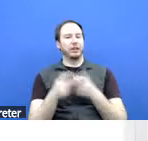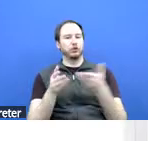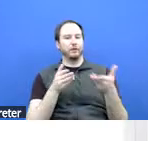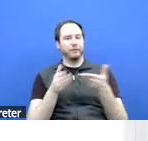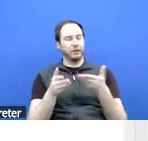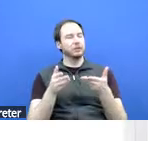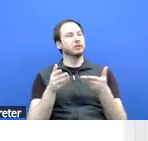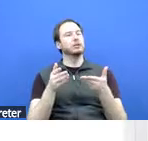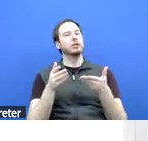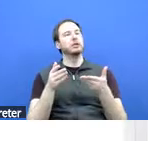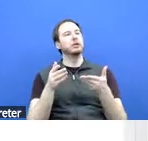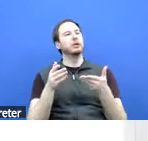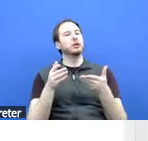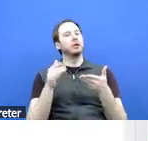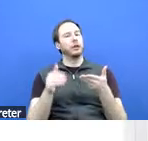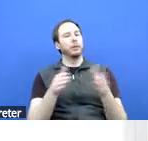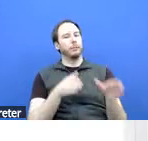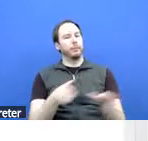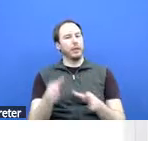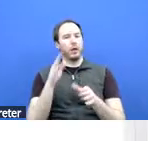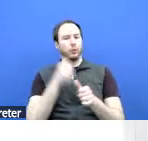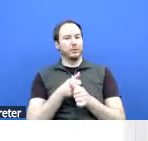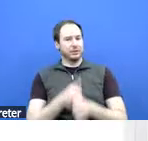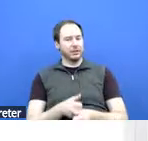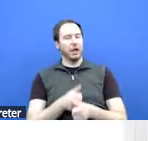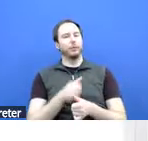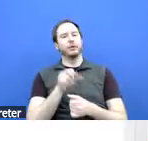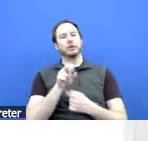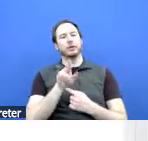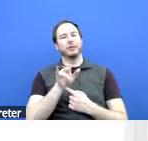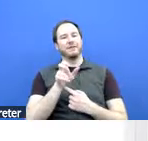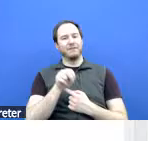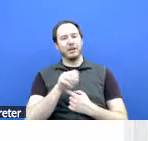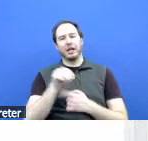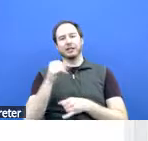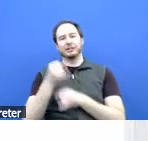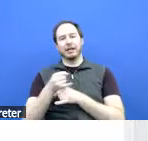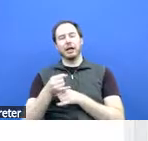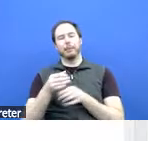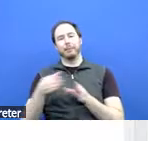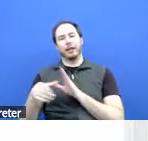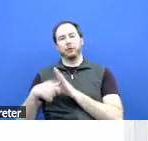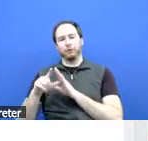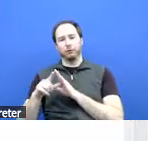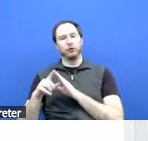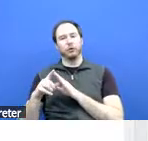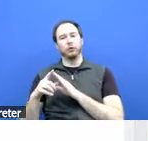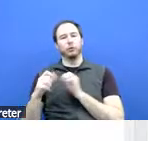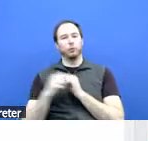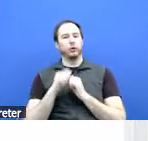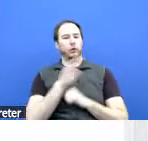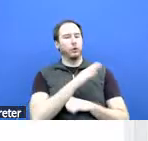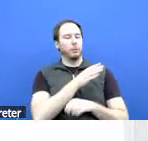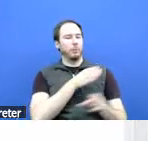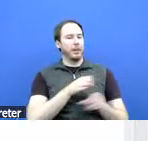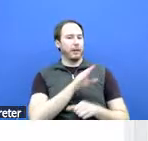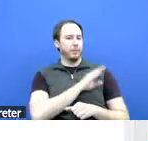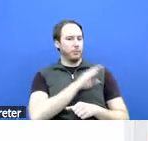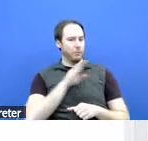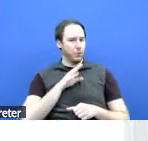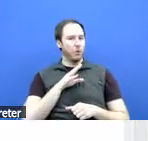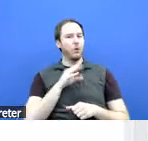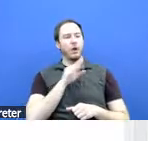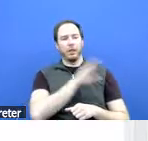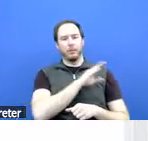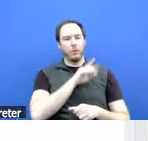And as I mentioned, this plan will be subject to subdivision and site plan review with the planning board, and that will include the review by